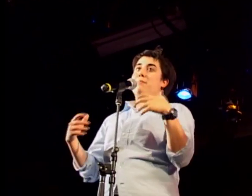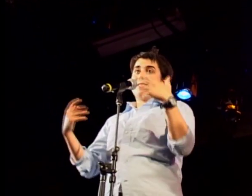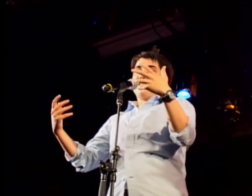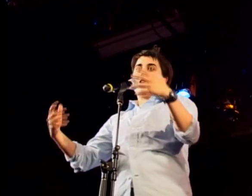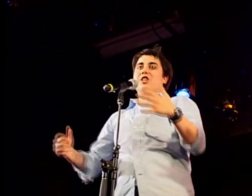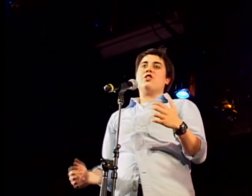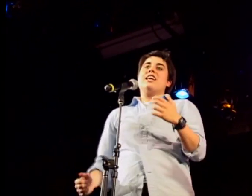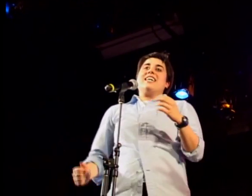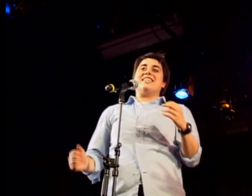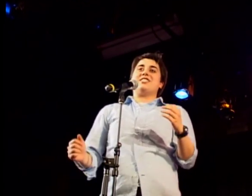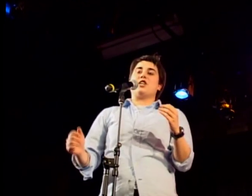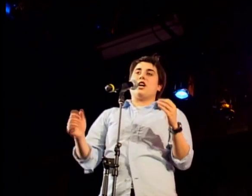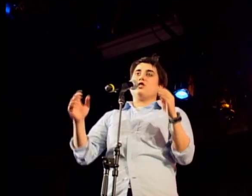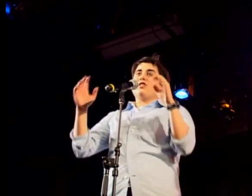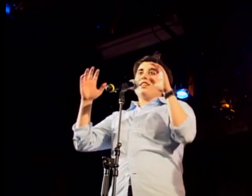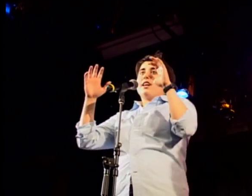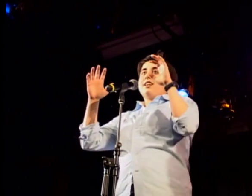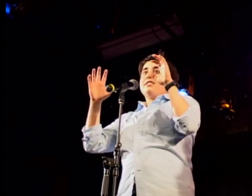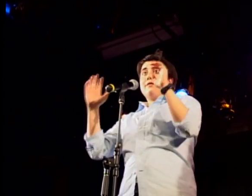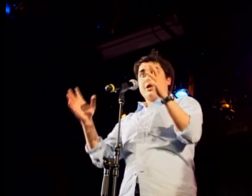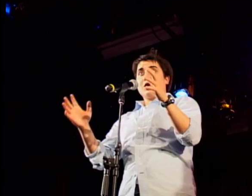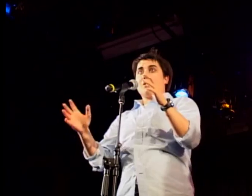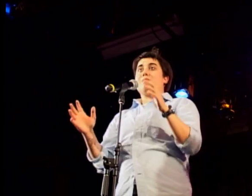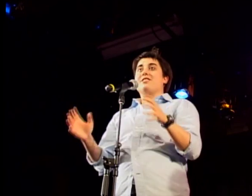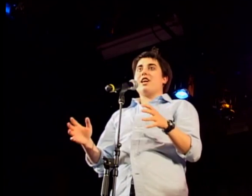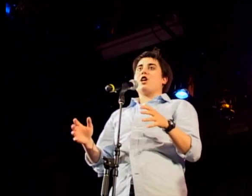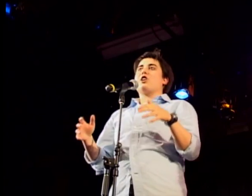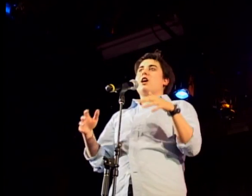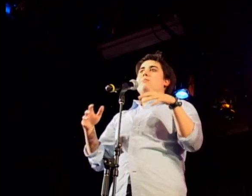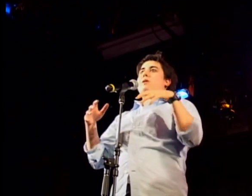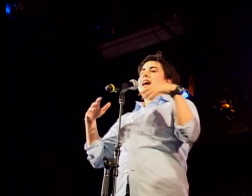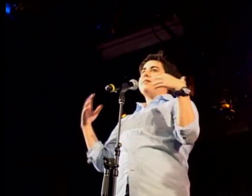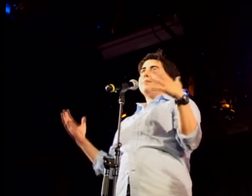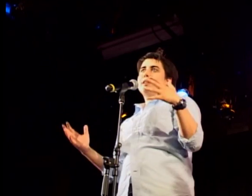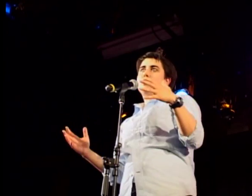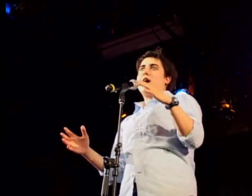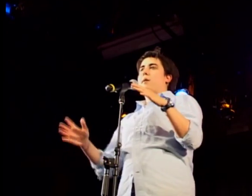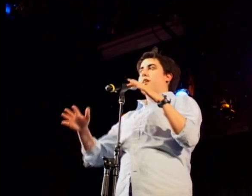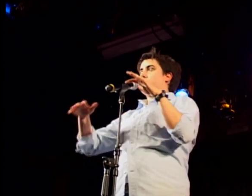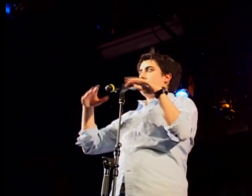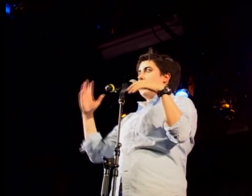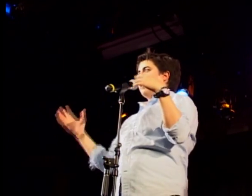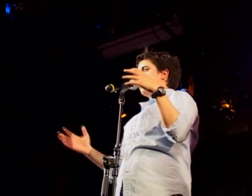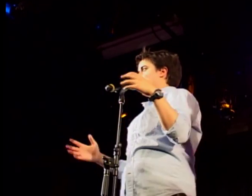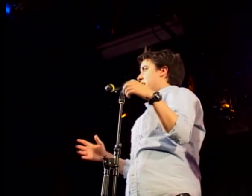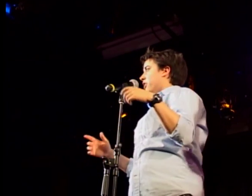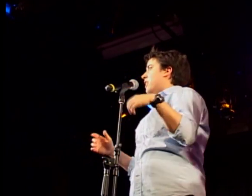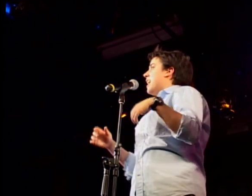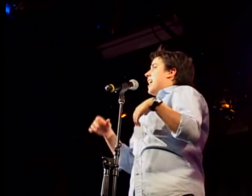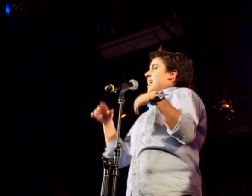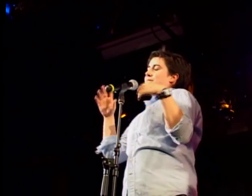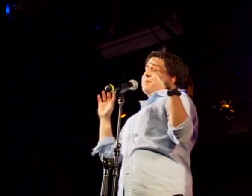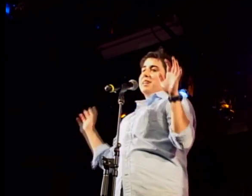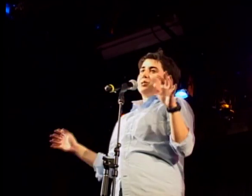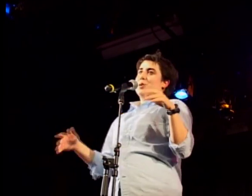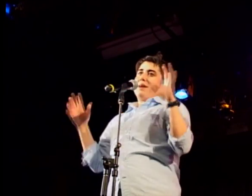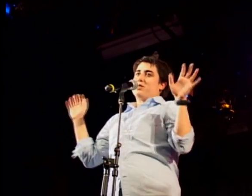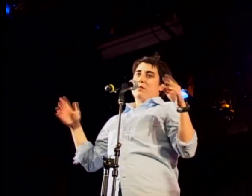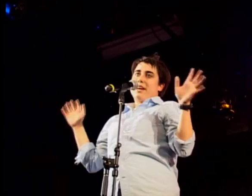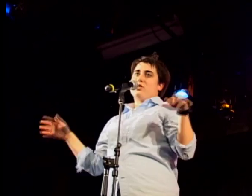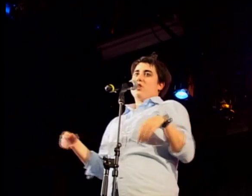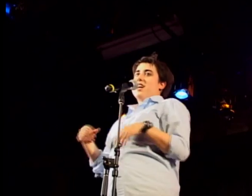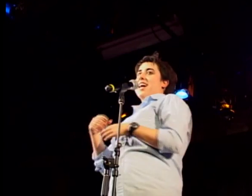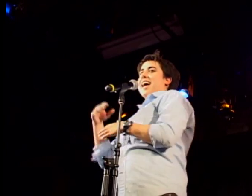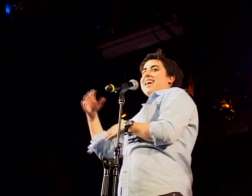for it, I'm about to tell you, is during Deaf Church when I was there. I hadn't been in a while because my dad had retired, and